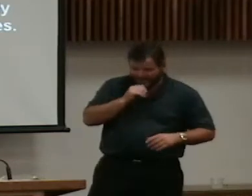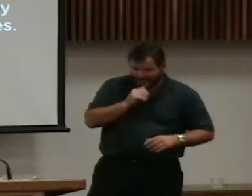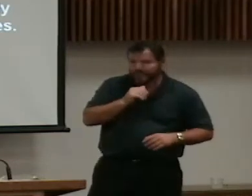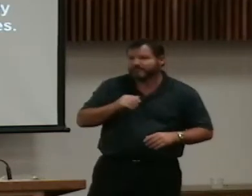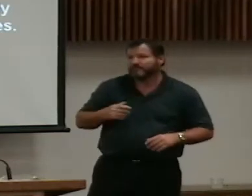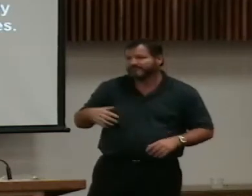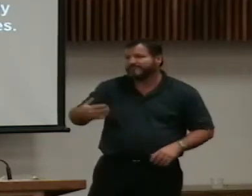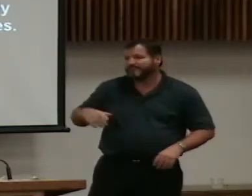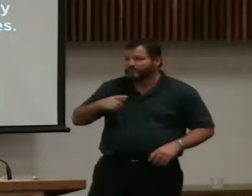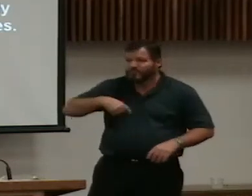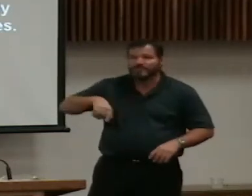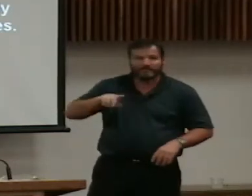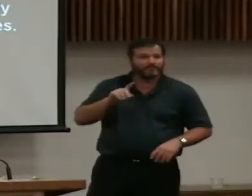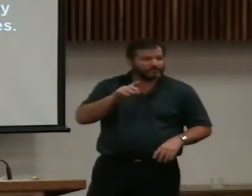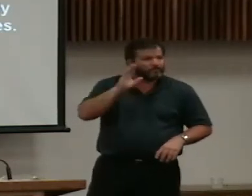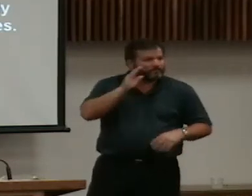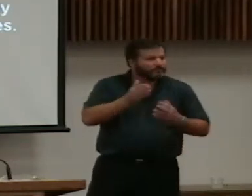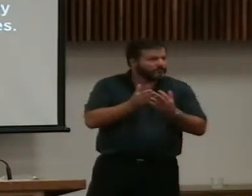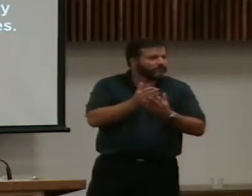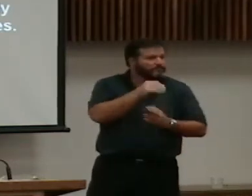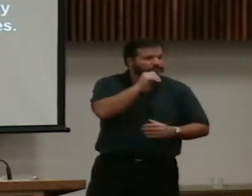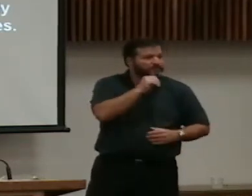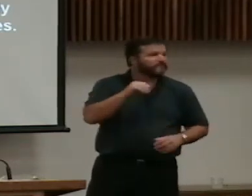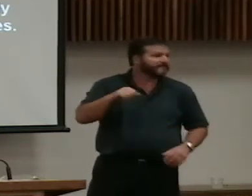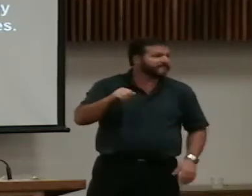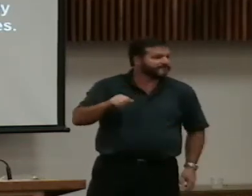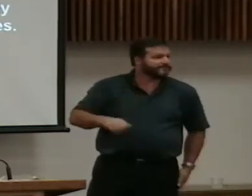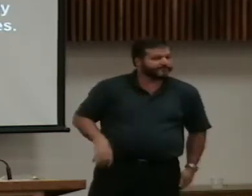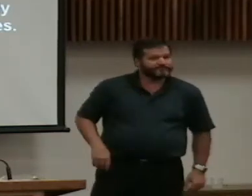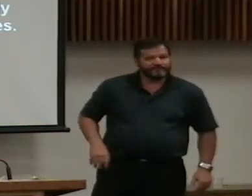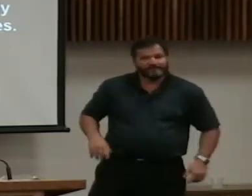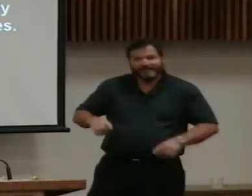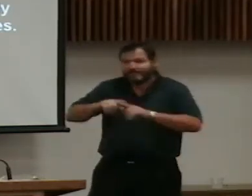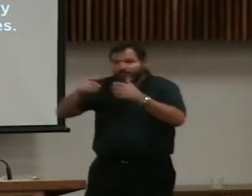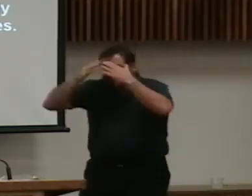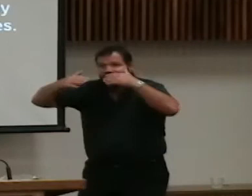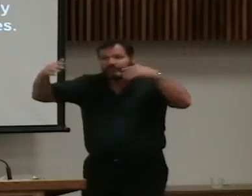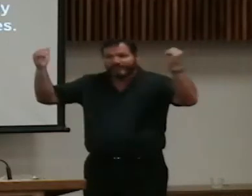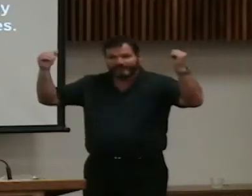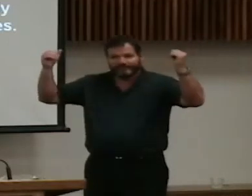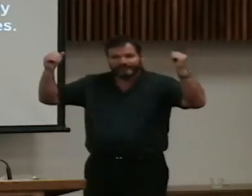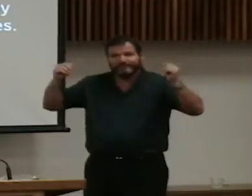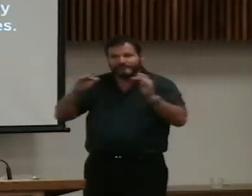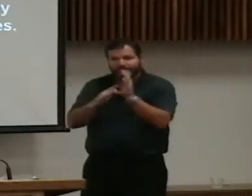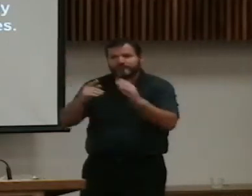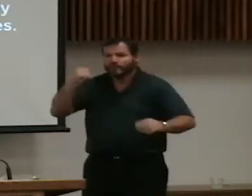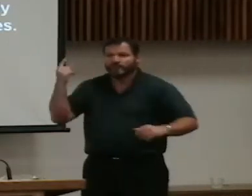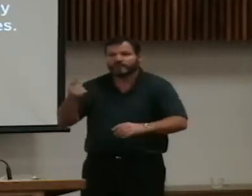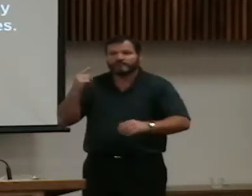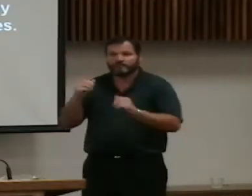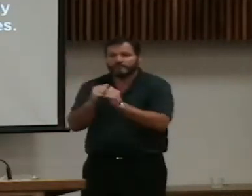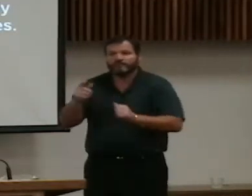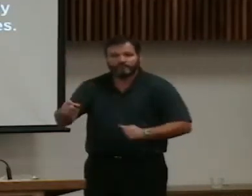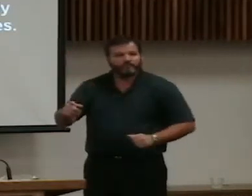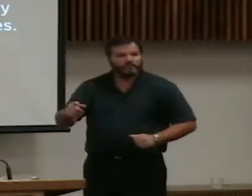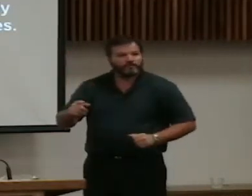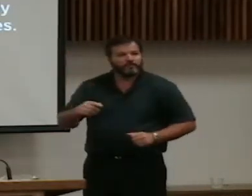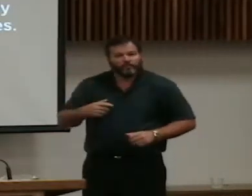suffering. Yes, we will suffer. Yes, that's part of it. So forget about it. Jesus will